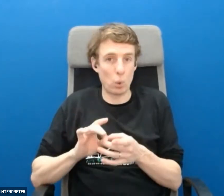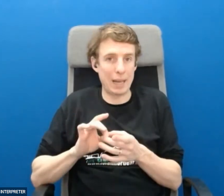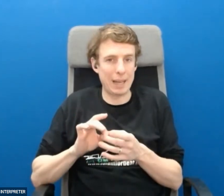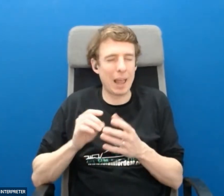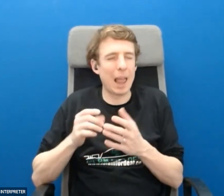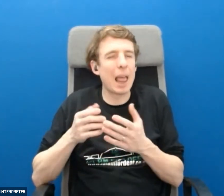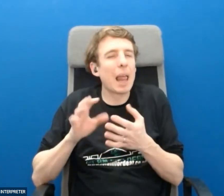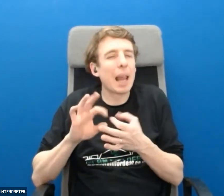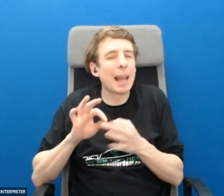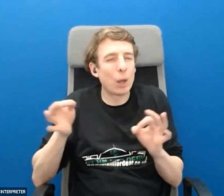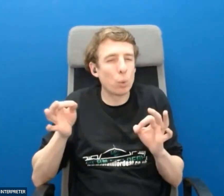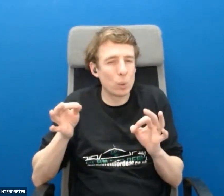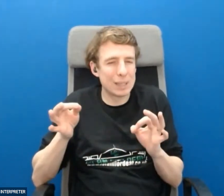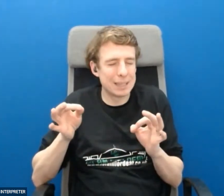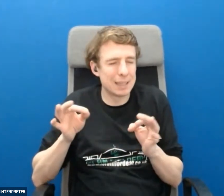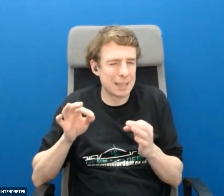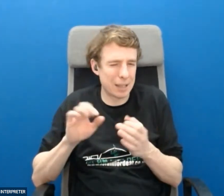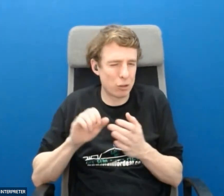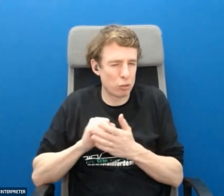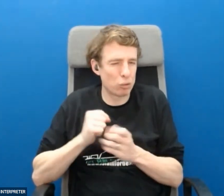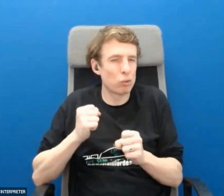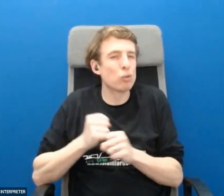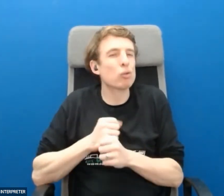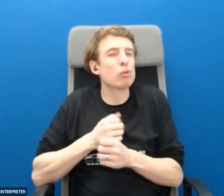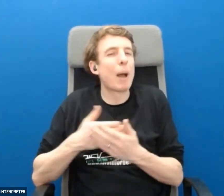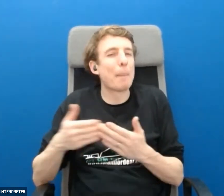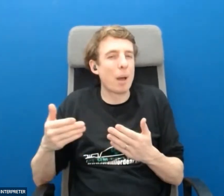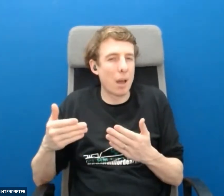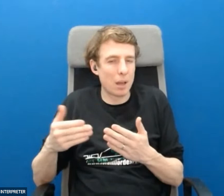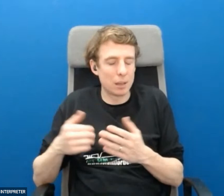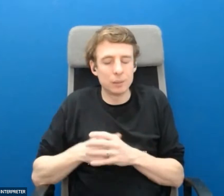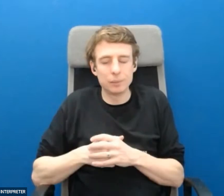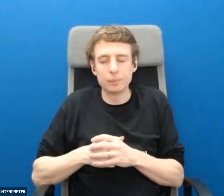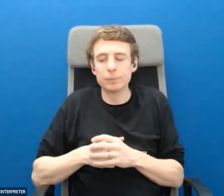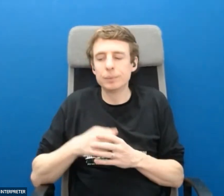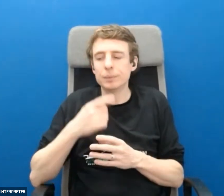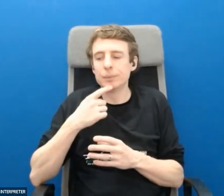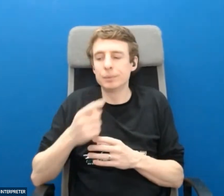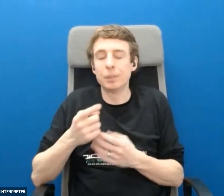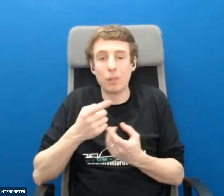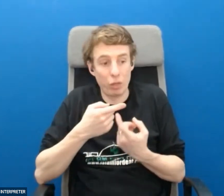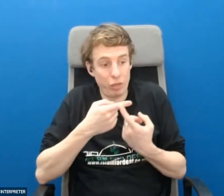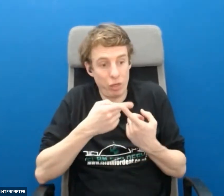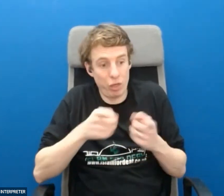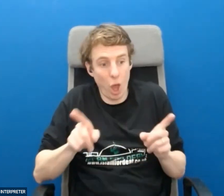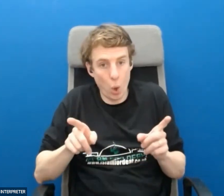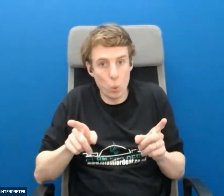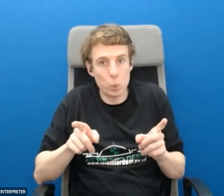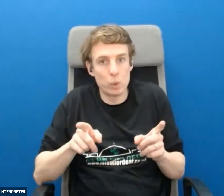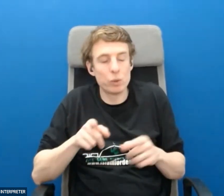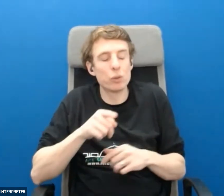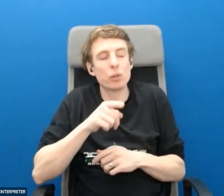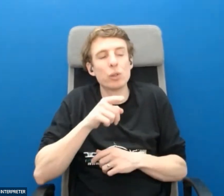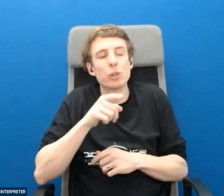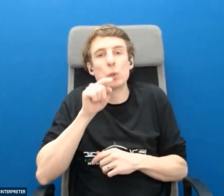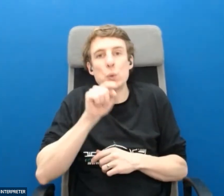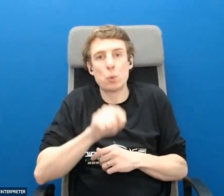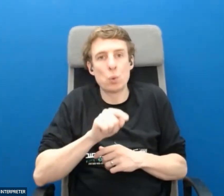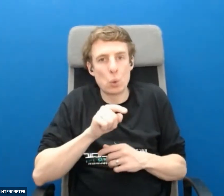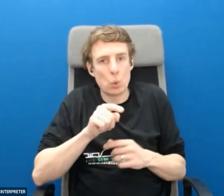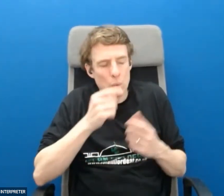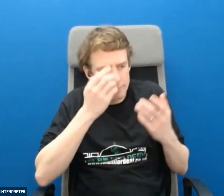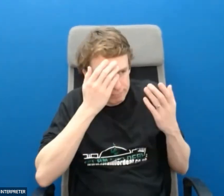those who you invoke, those who you call upon. Here, those, it's a general